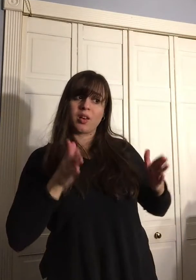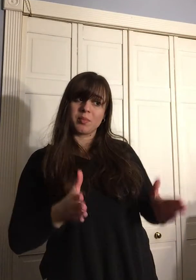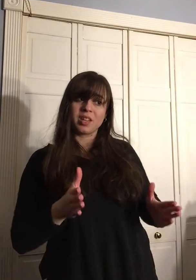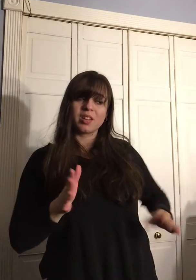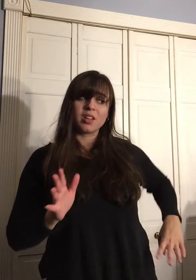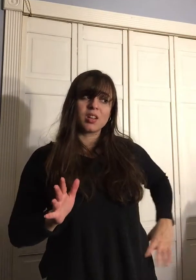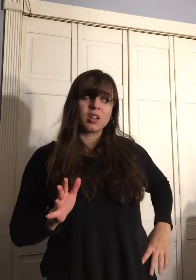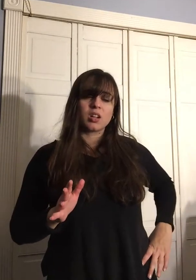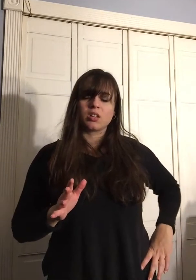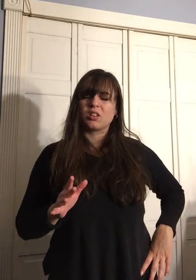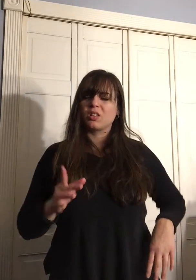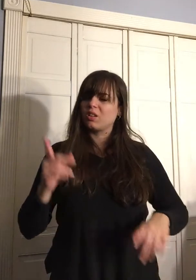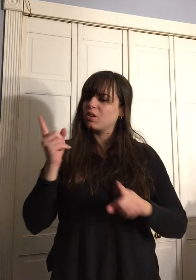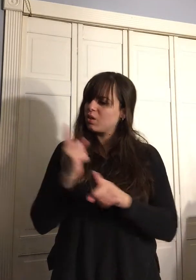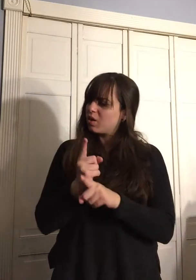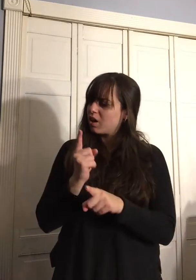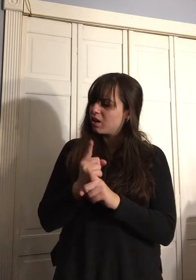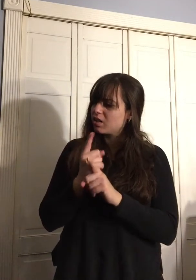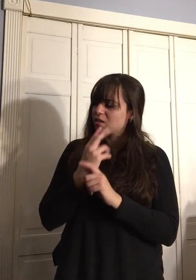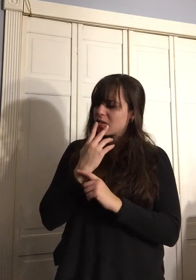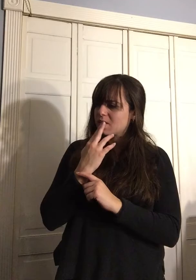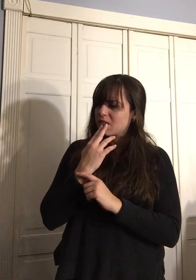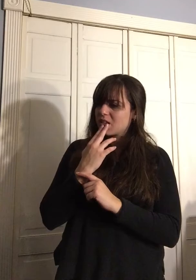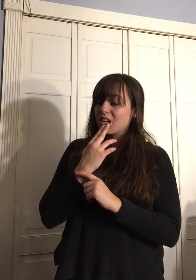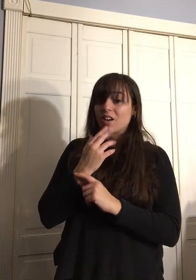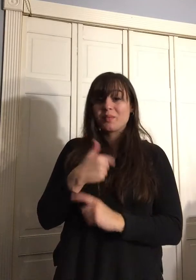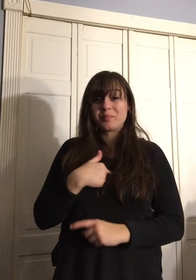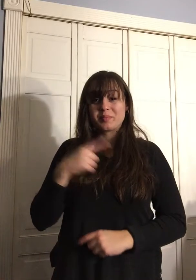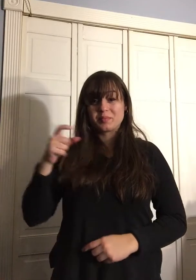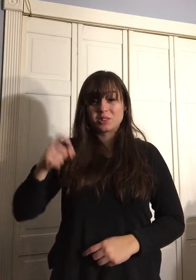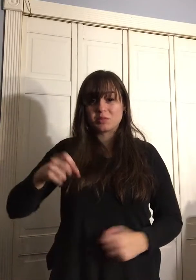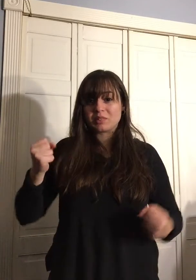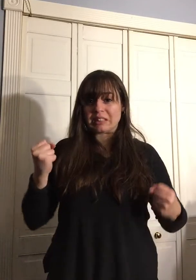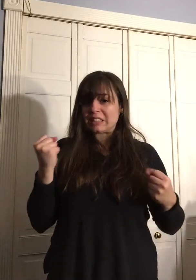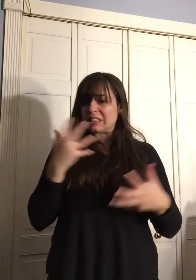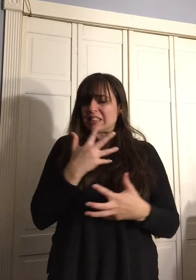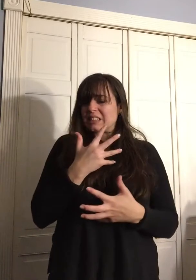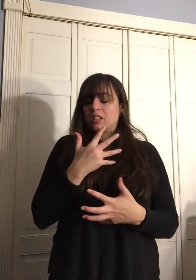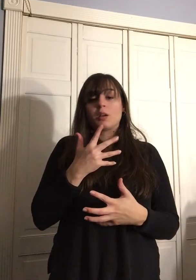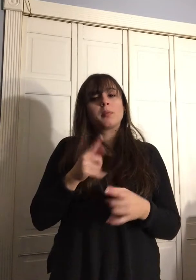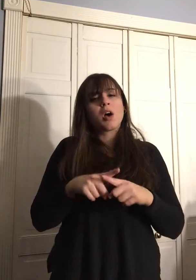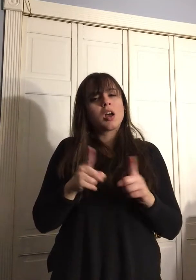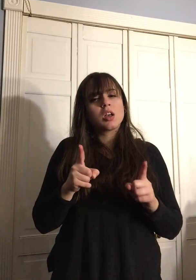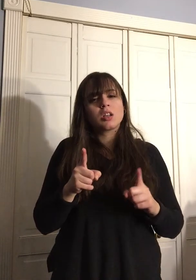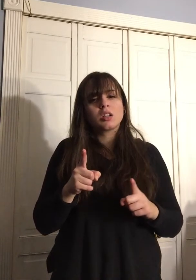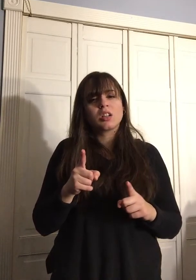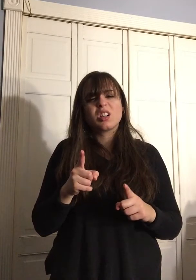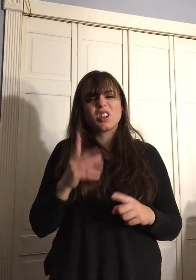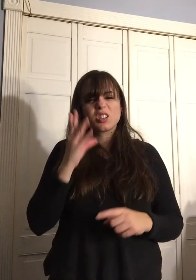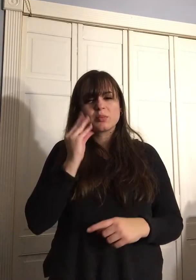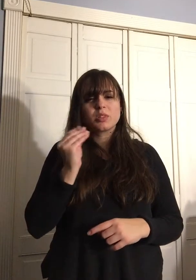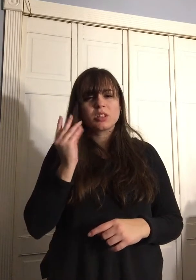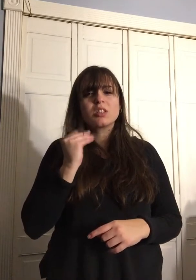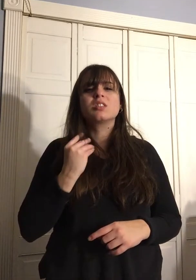my colleague's statement wasn't helping. She said, "We are the enemy." She was right. We were the